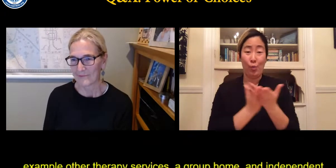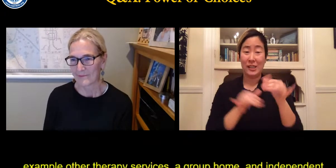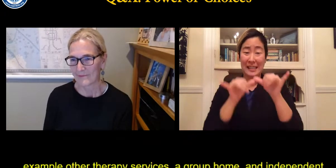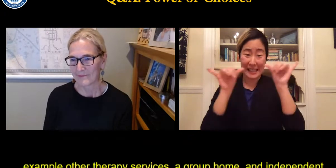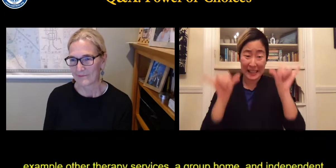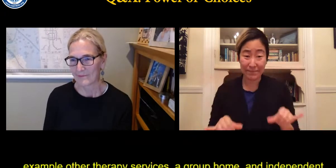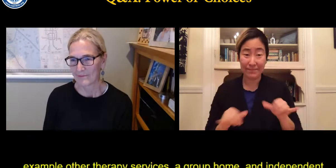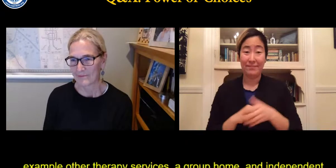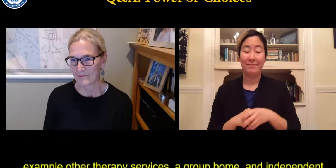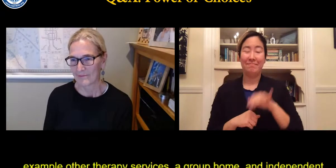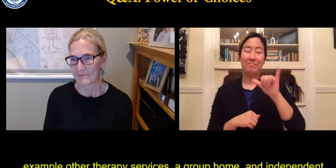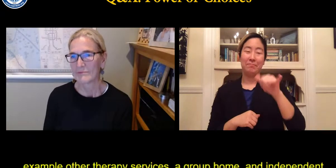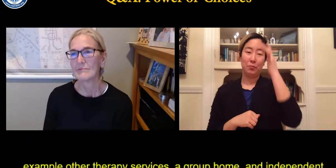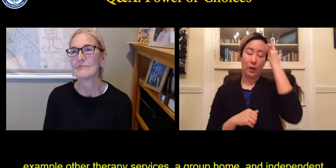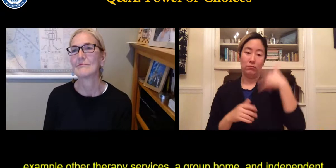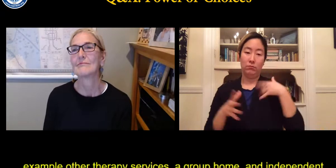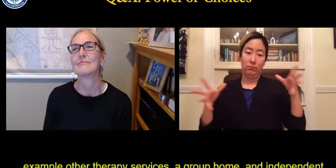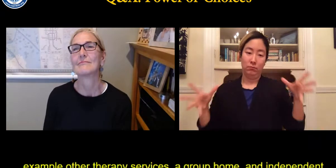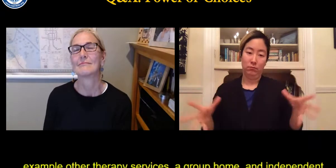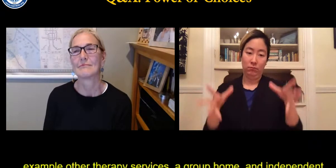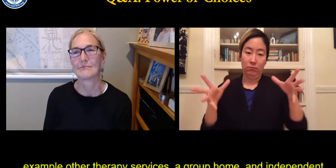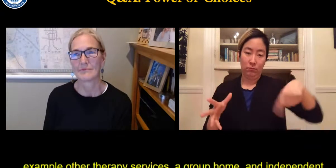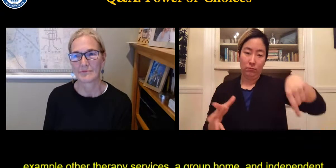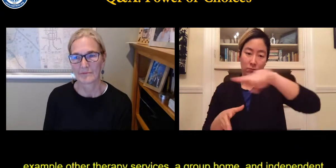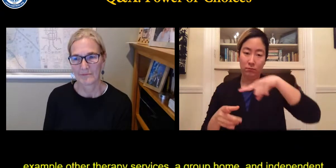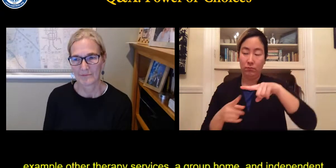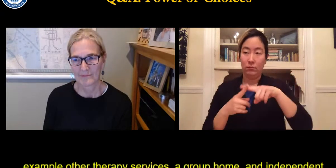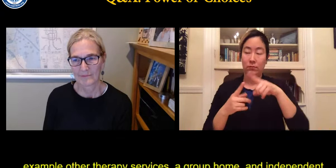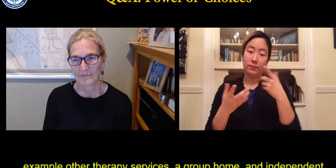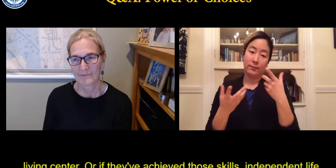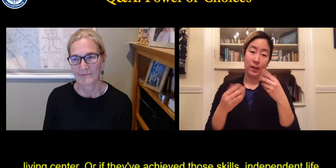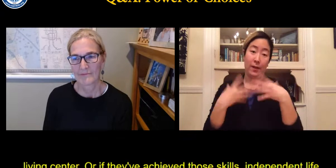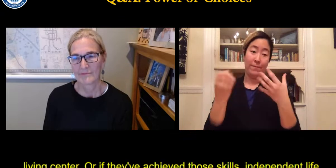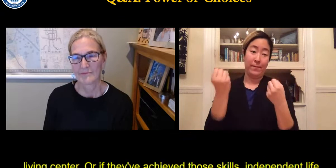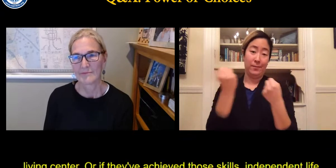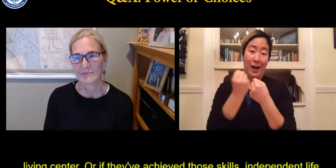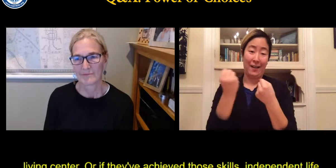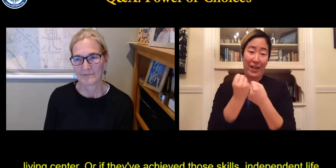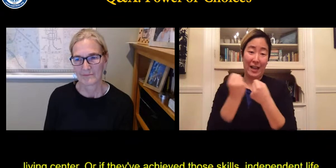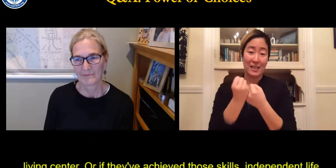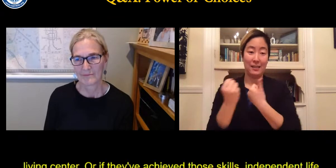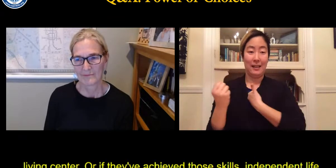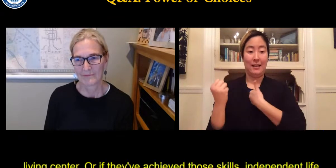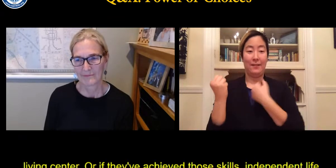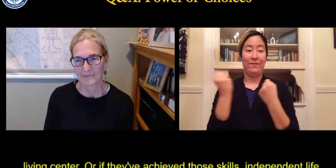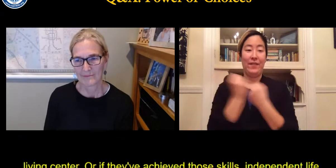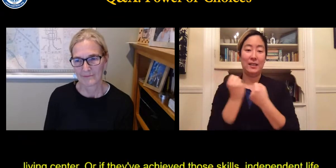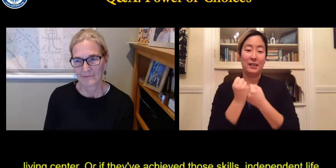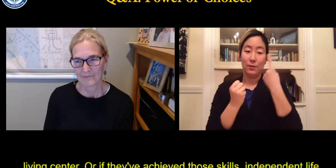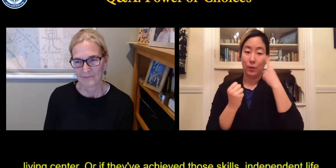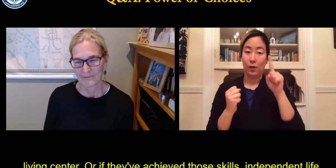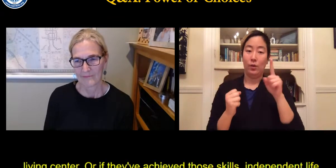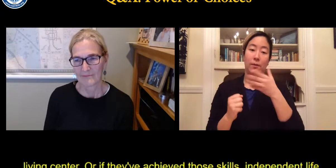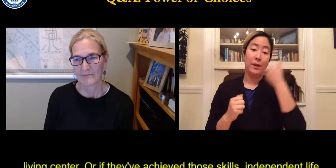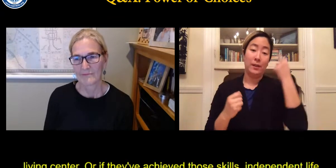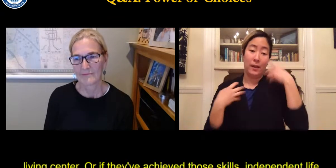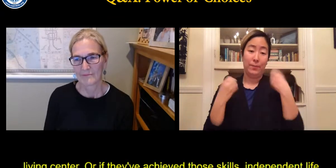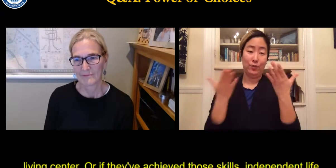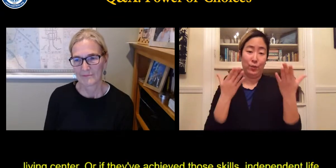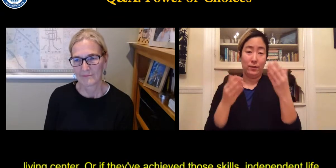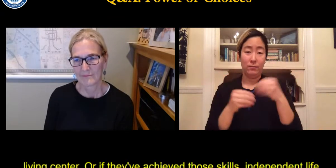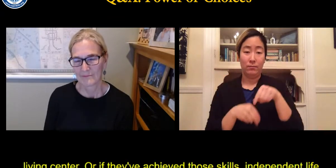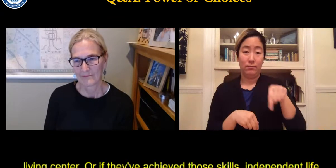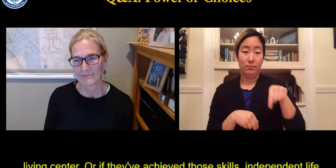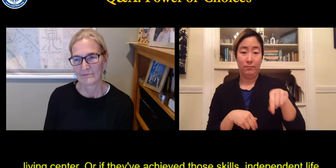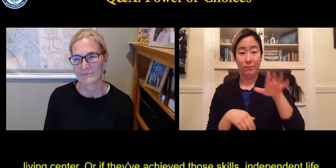able to access these programs, it can be a struggle. And we do see folks fall through the cracks of the system. So